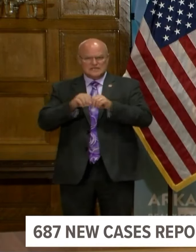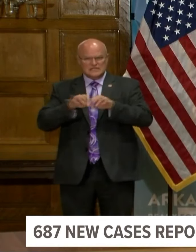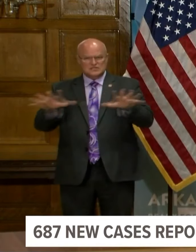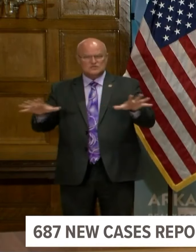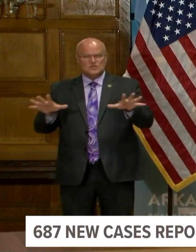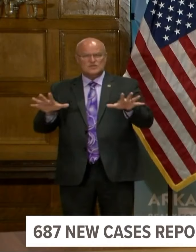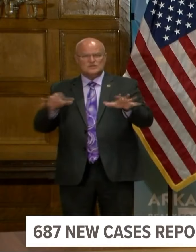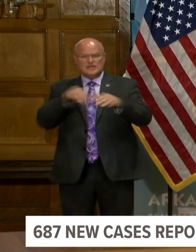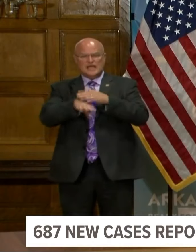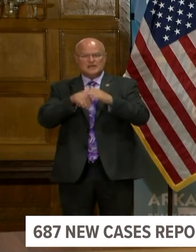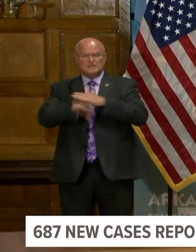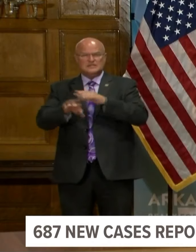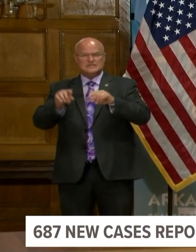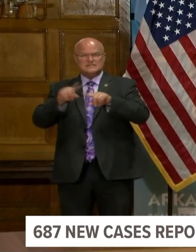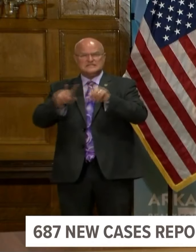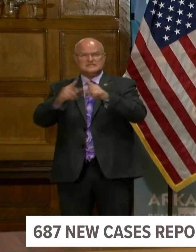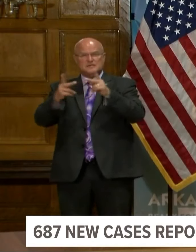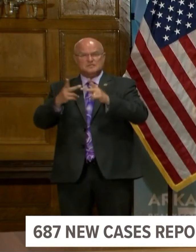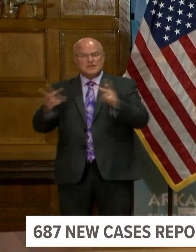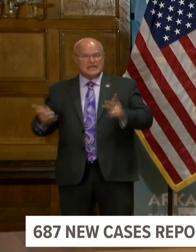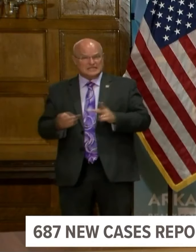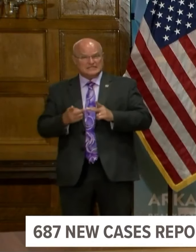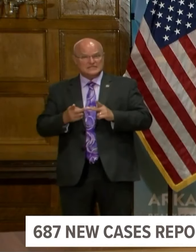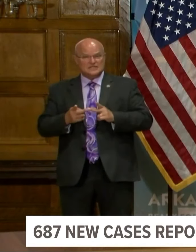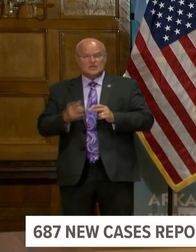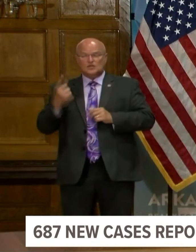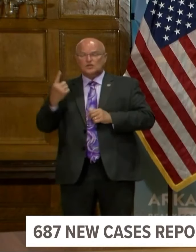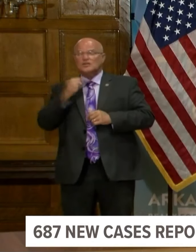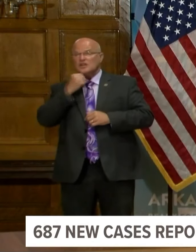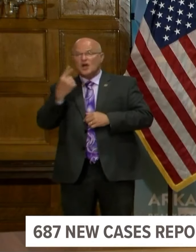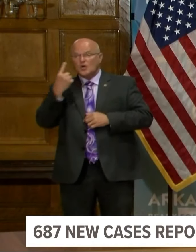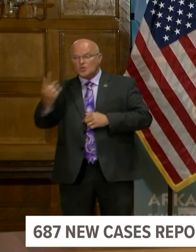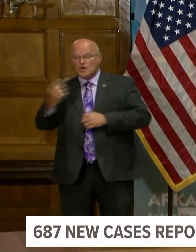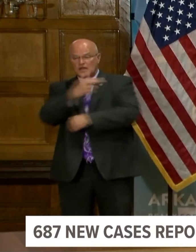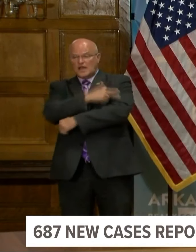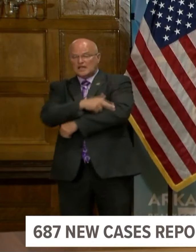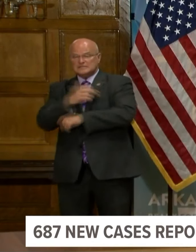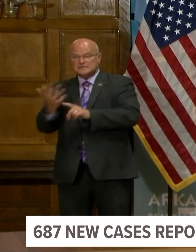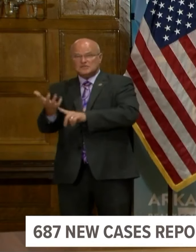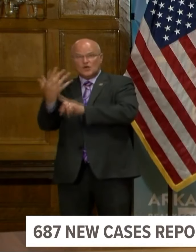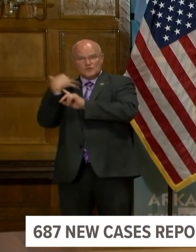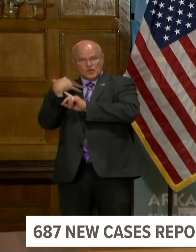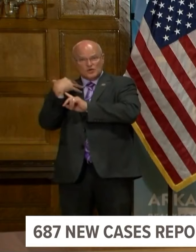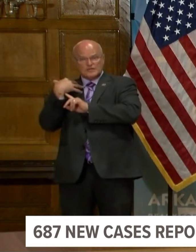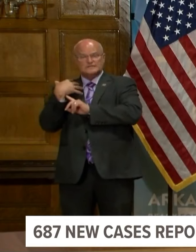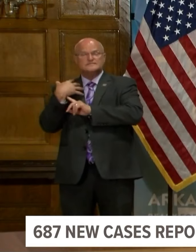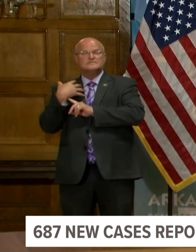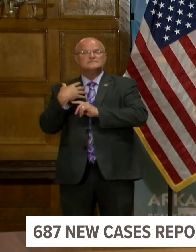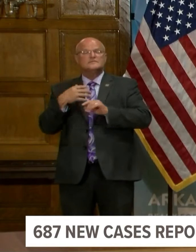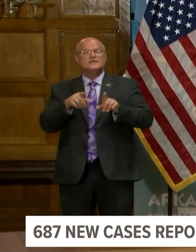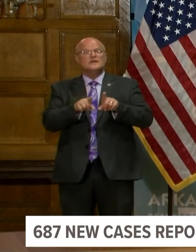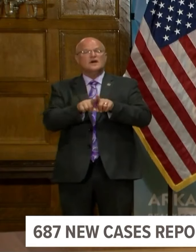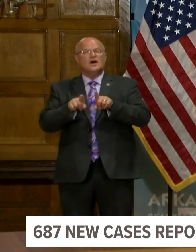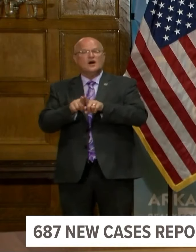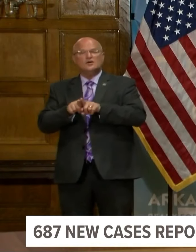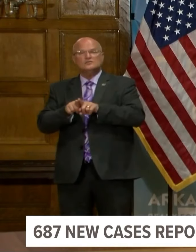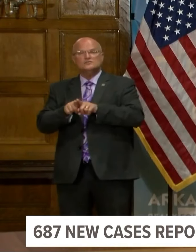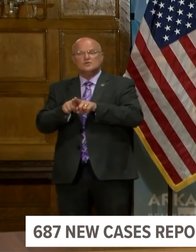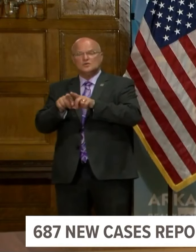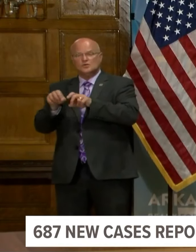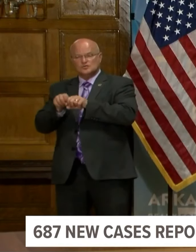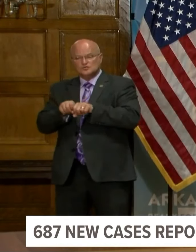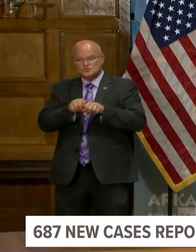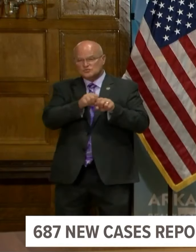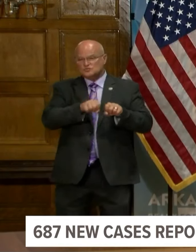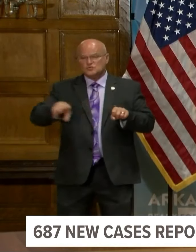distributing the admissions around their region so that no one facility is overloaded. They can also transfer out